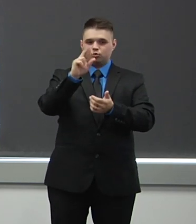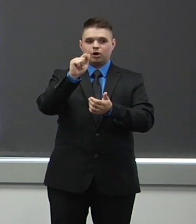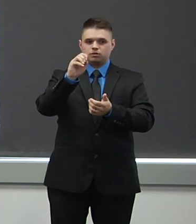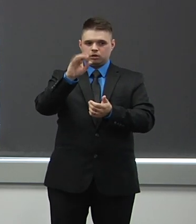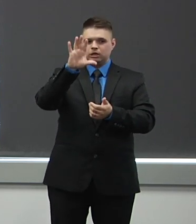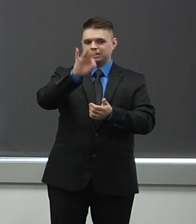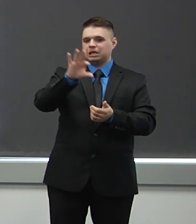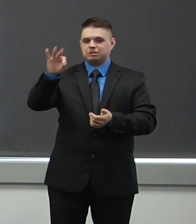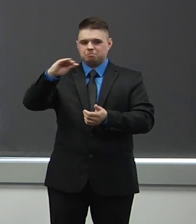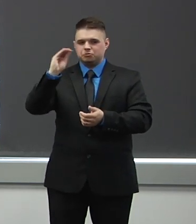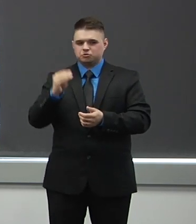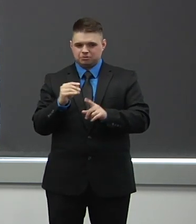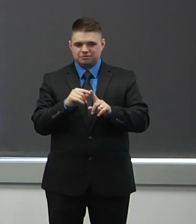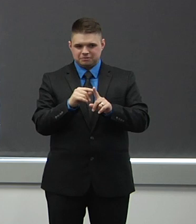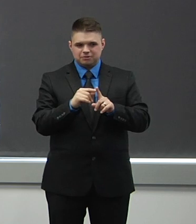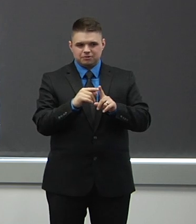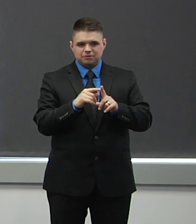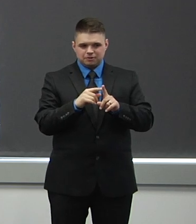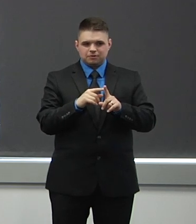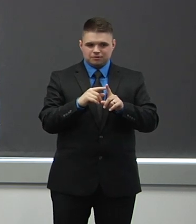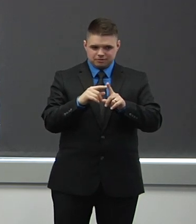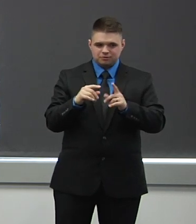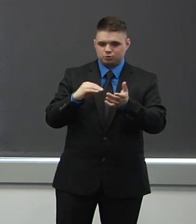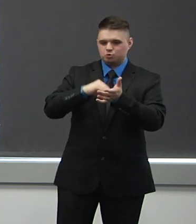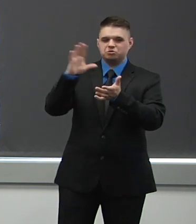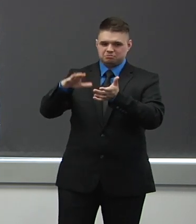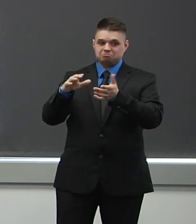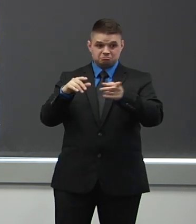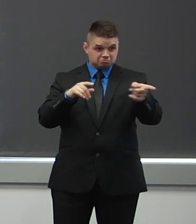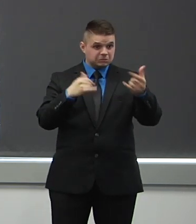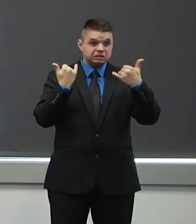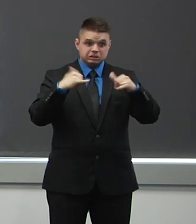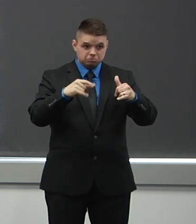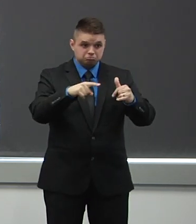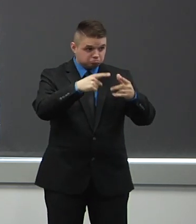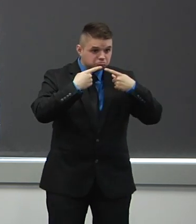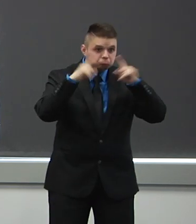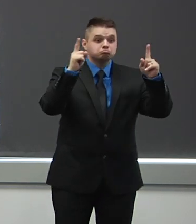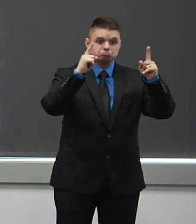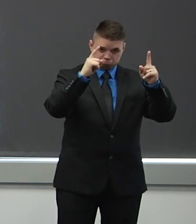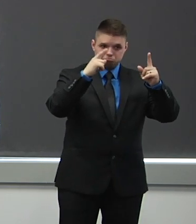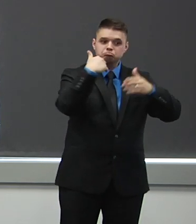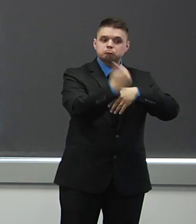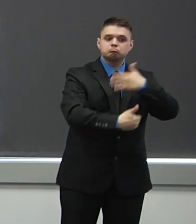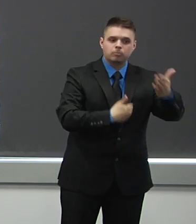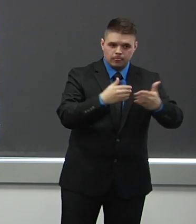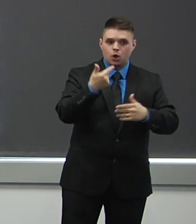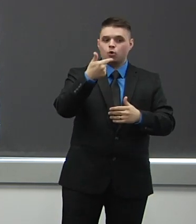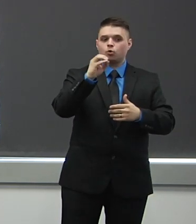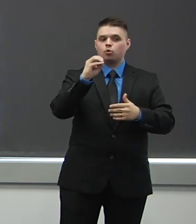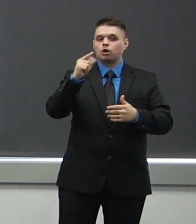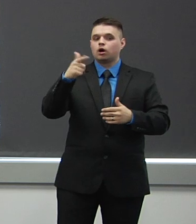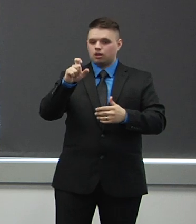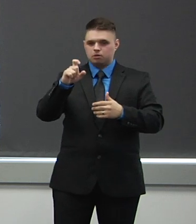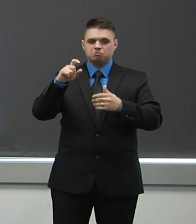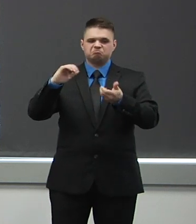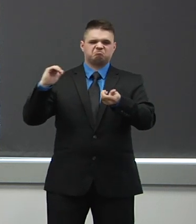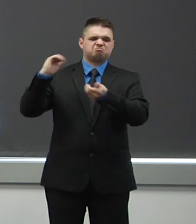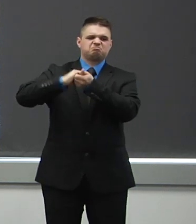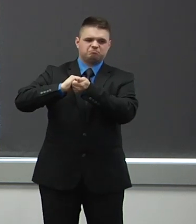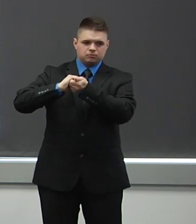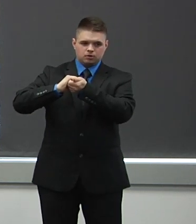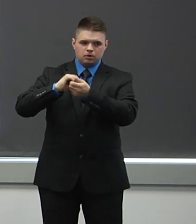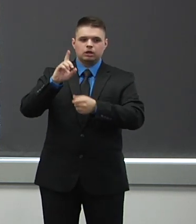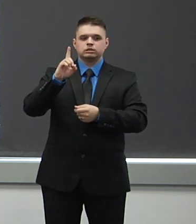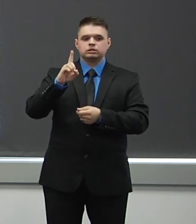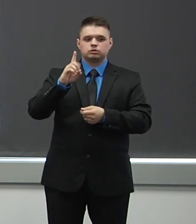100 students, but they've been able to do it. I know that Google partnered with the Duffer School District to